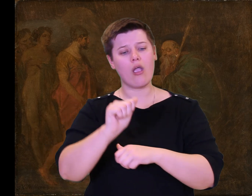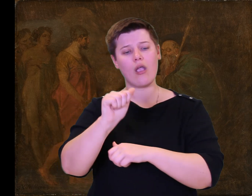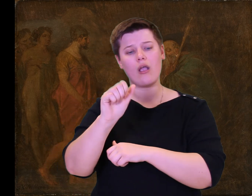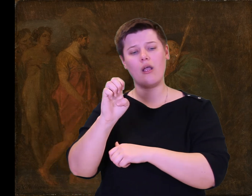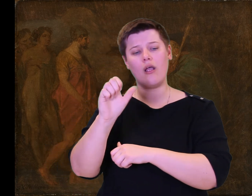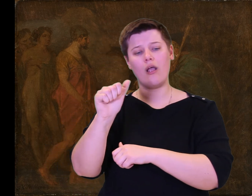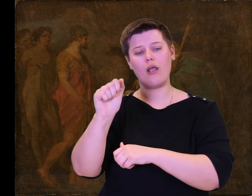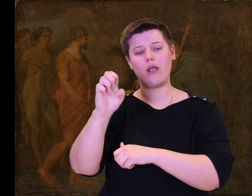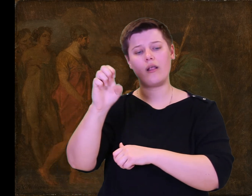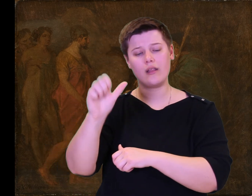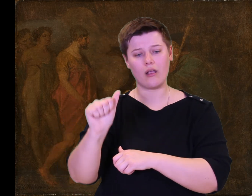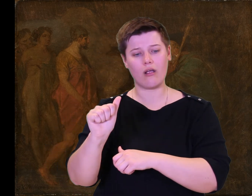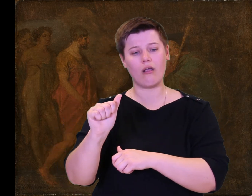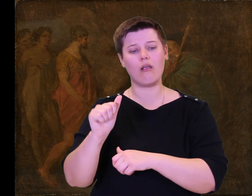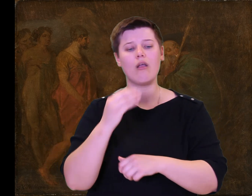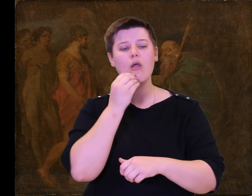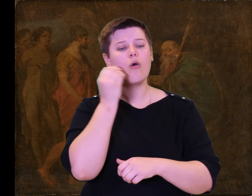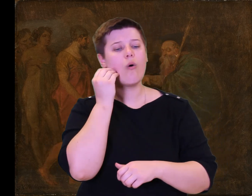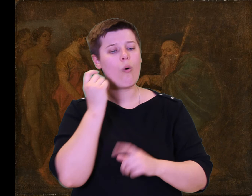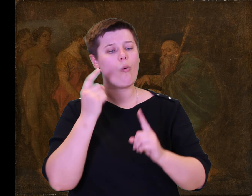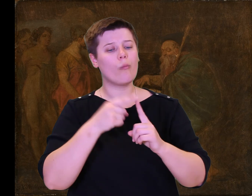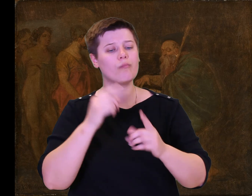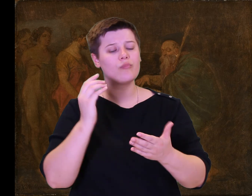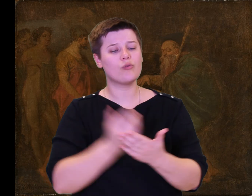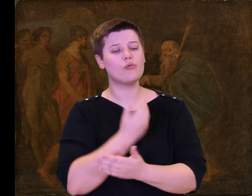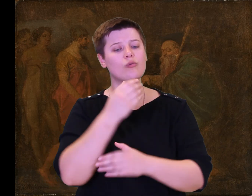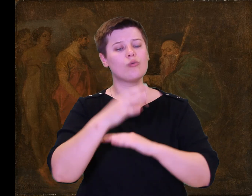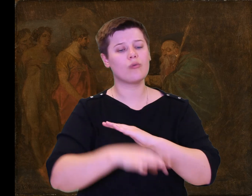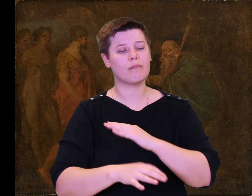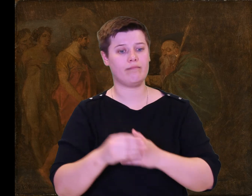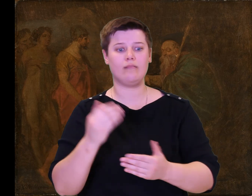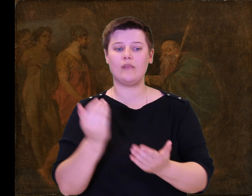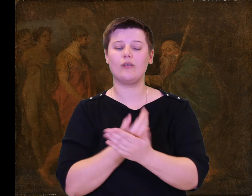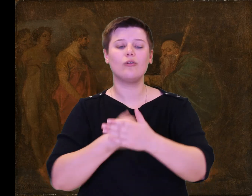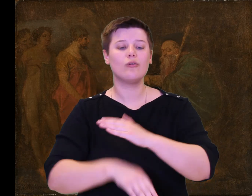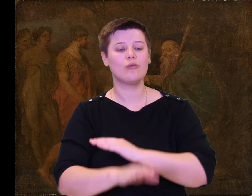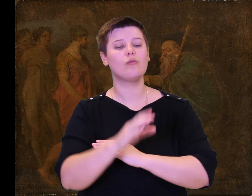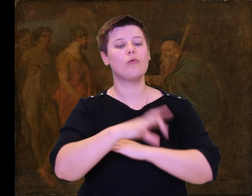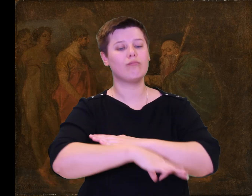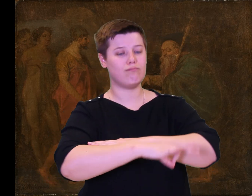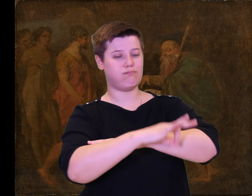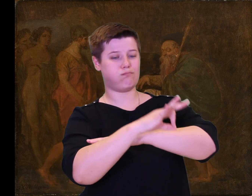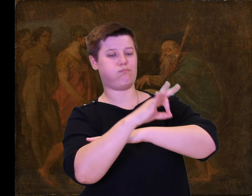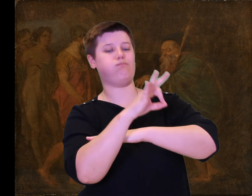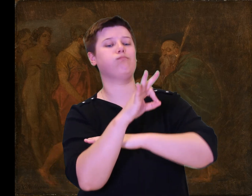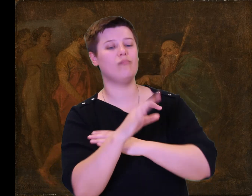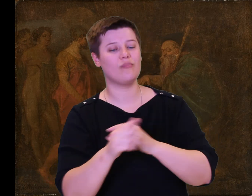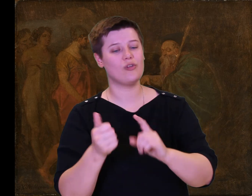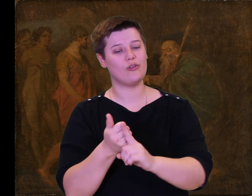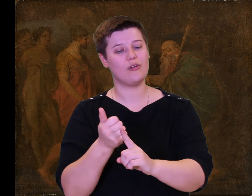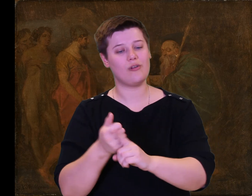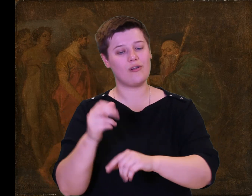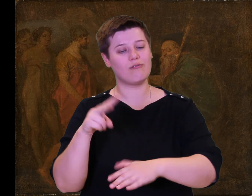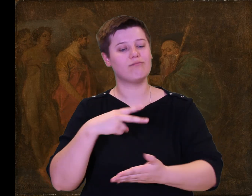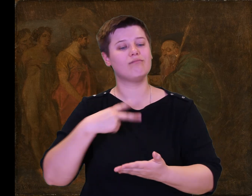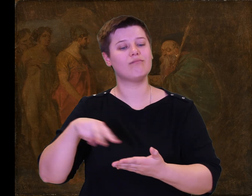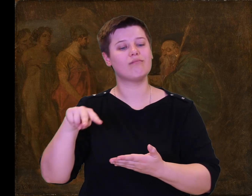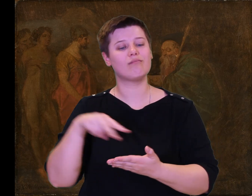eerie cries, and cold fear seized me, lest the dreadful Queen Persephone might send the monster's